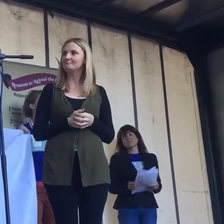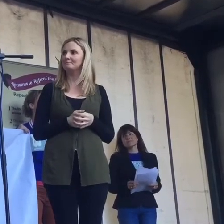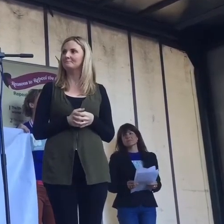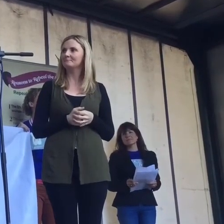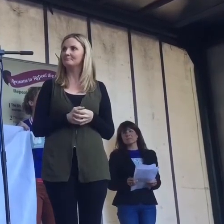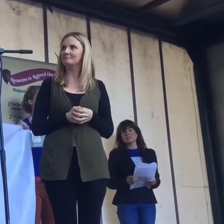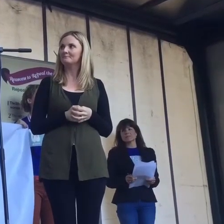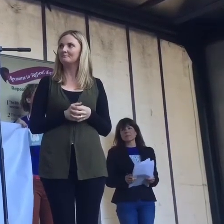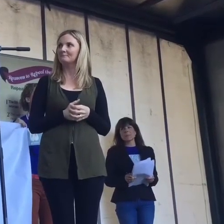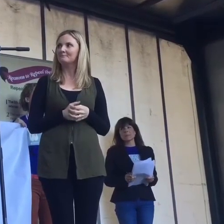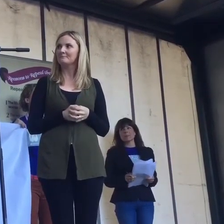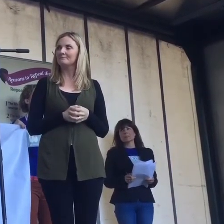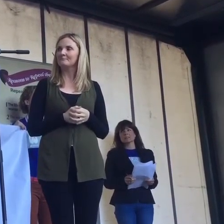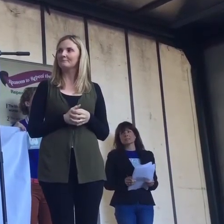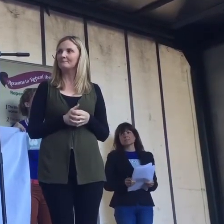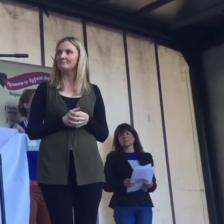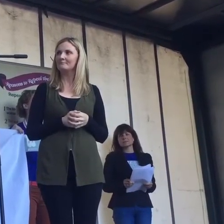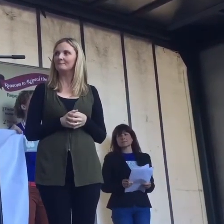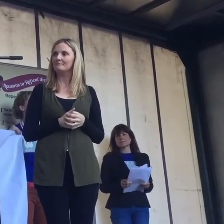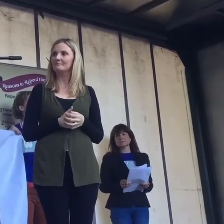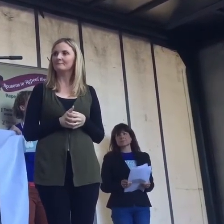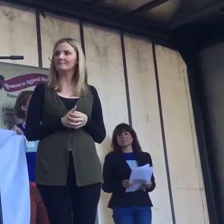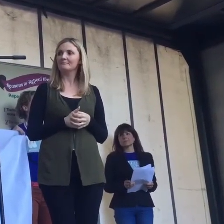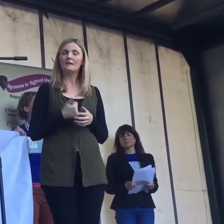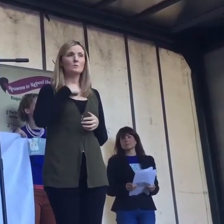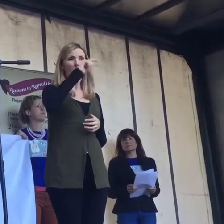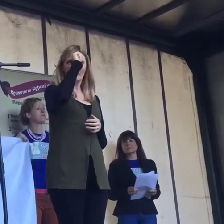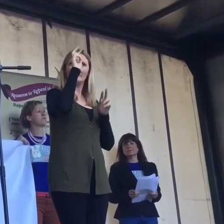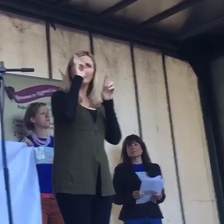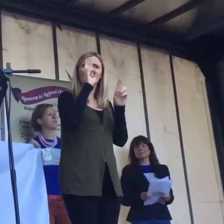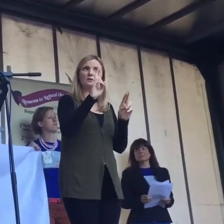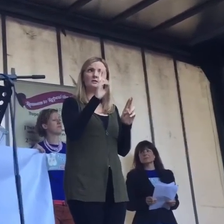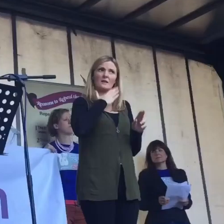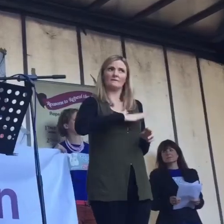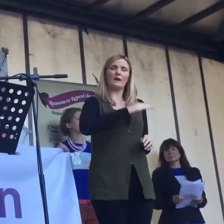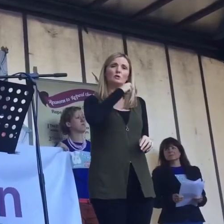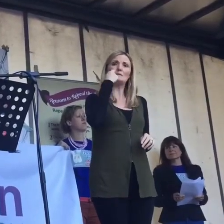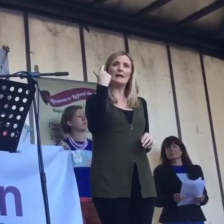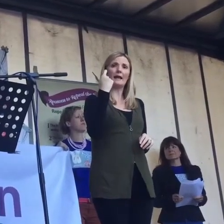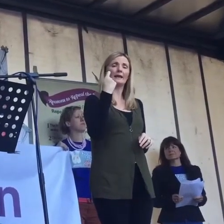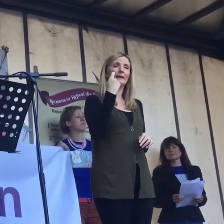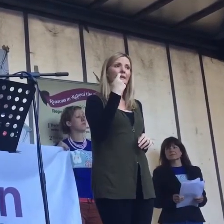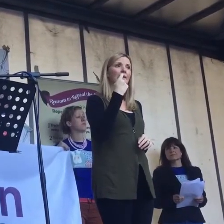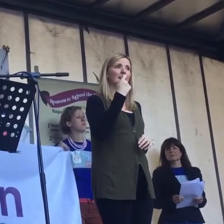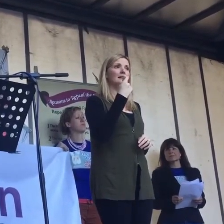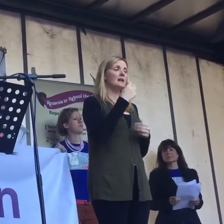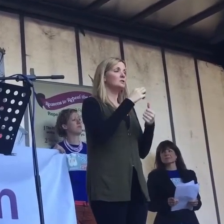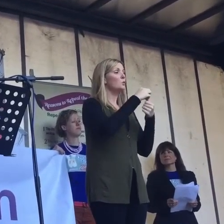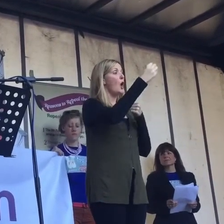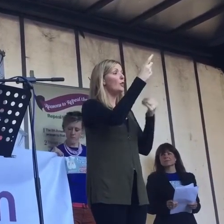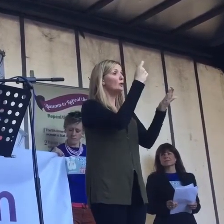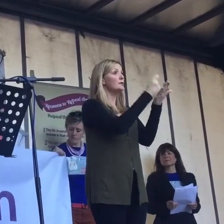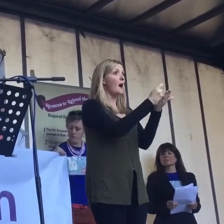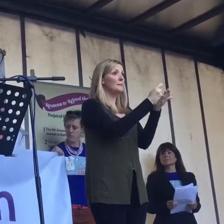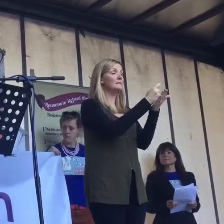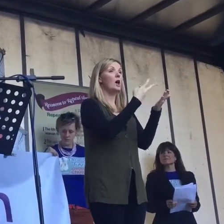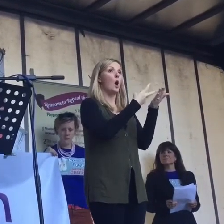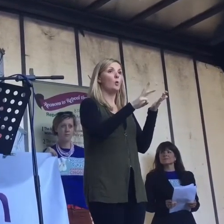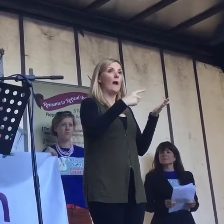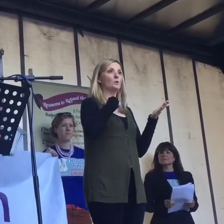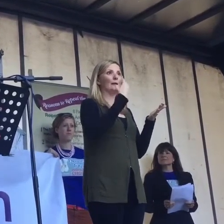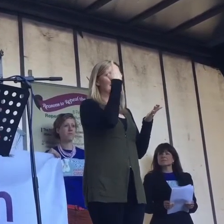Now, I think it's fair to say that on other occasions when we mobilised